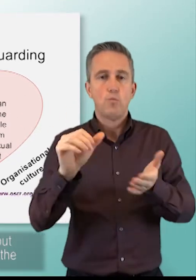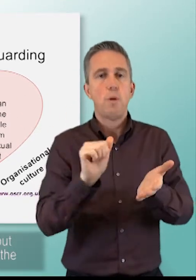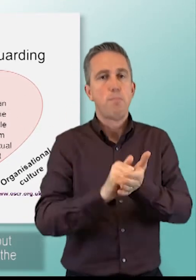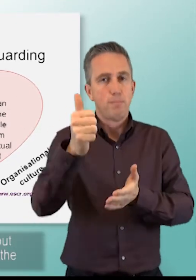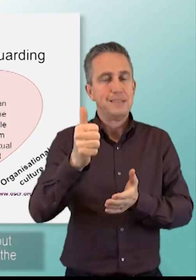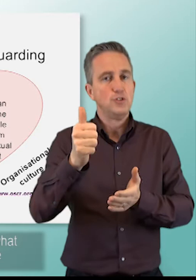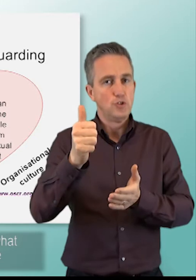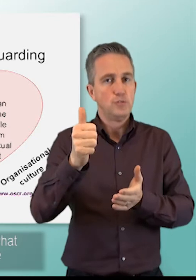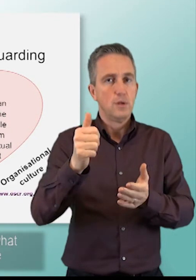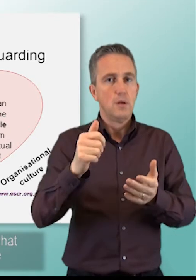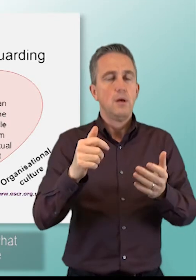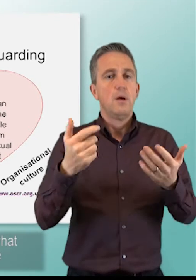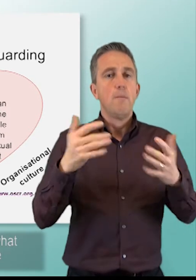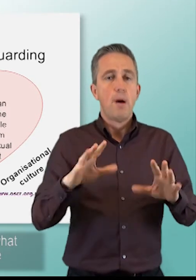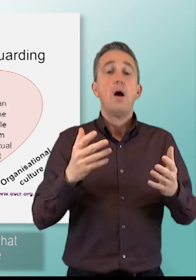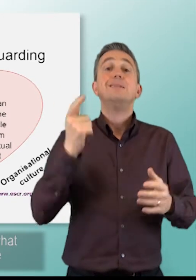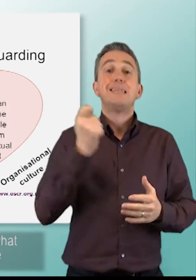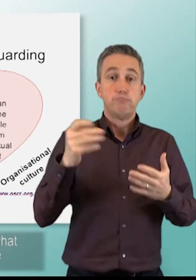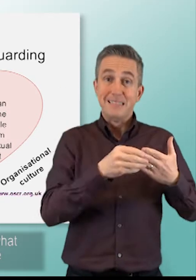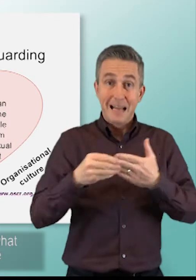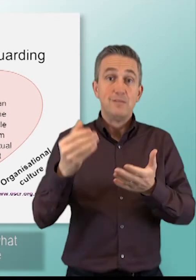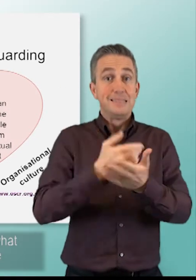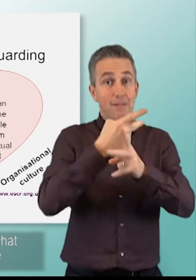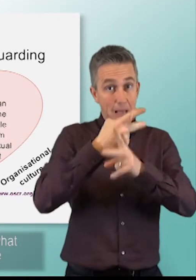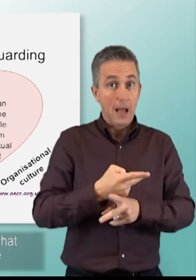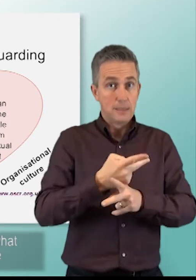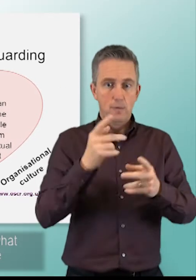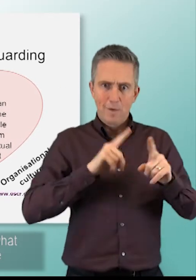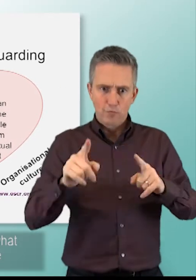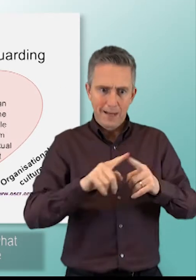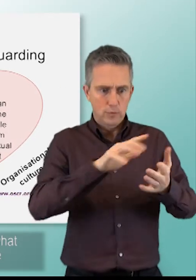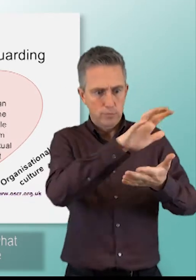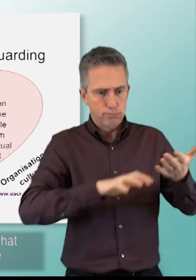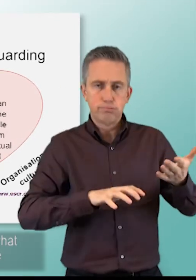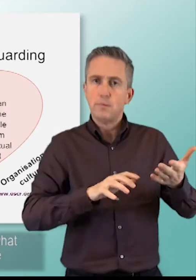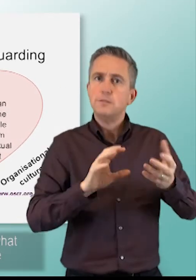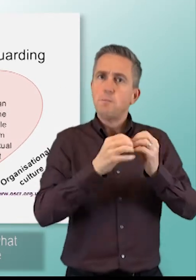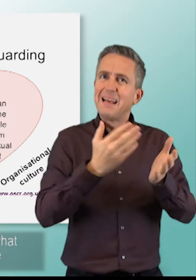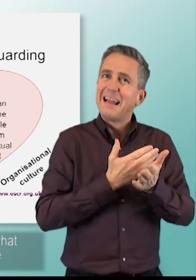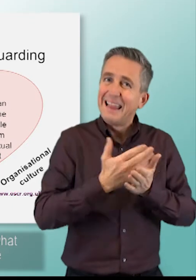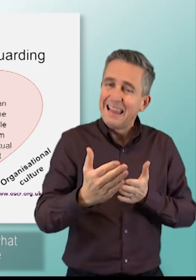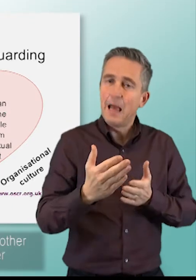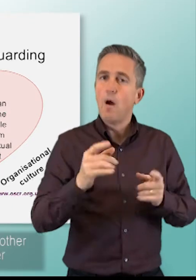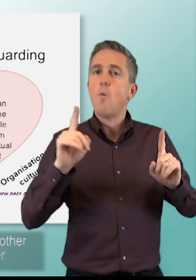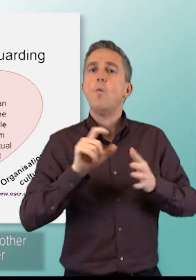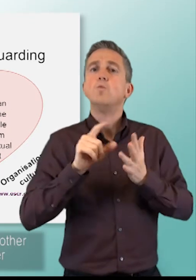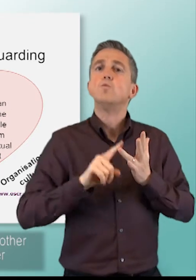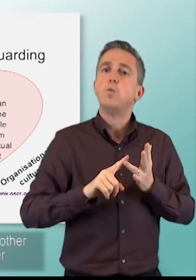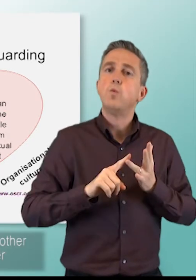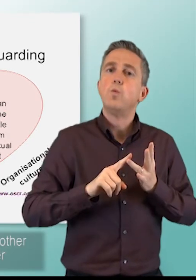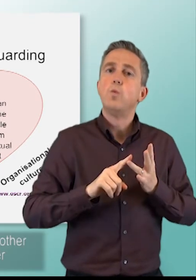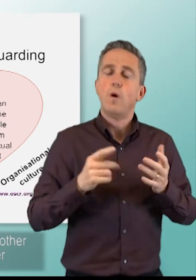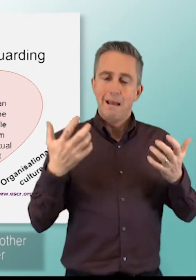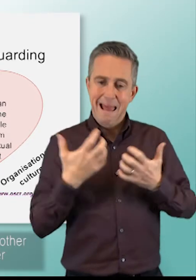this at the moment, we've left it as interim for the time being. But what we tried to do was be very clear about what we were talking about in that guidance, but